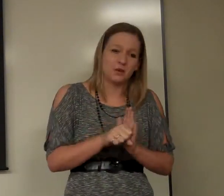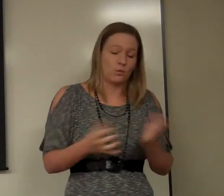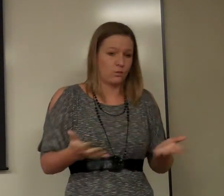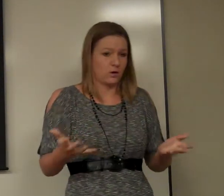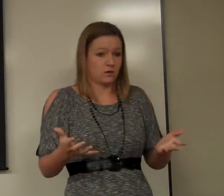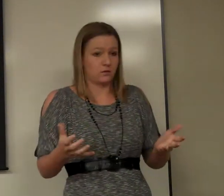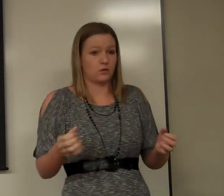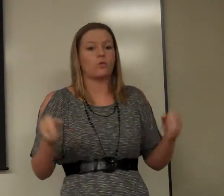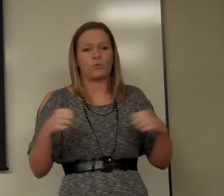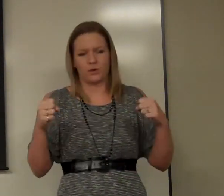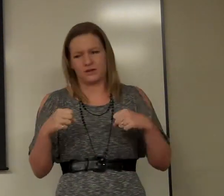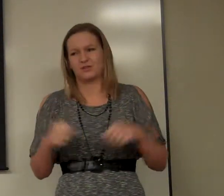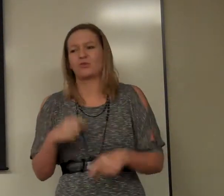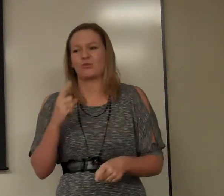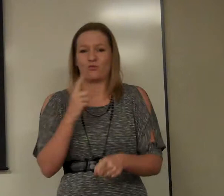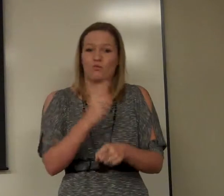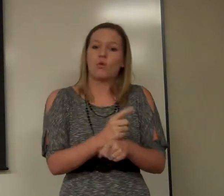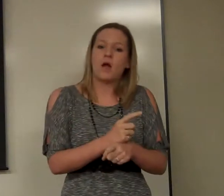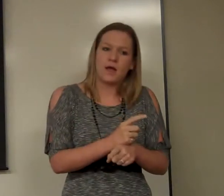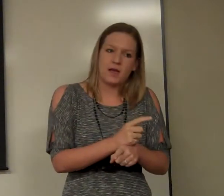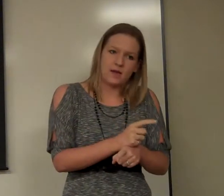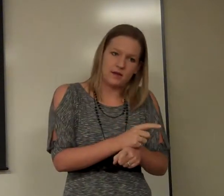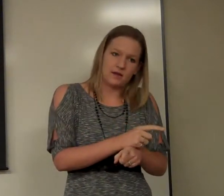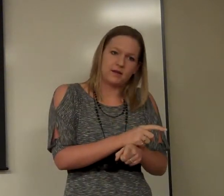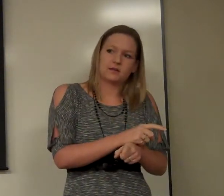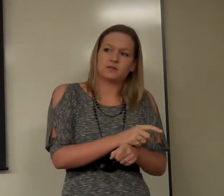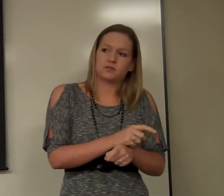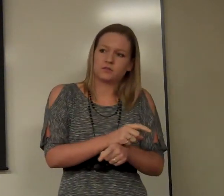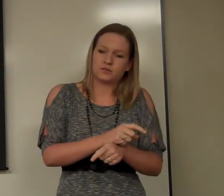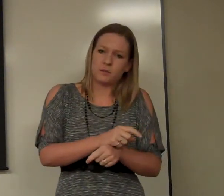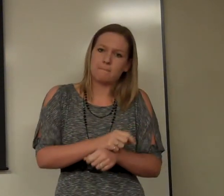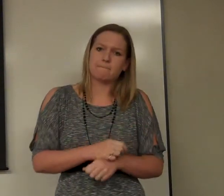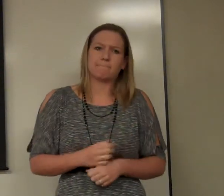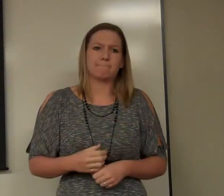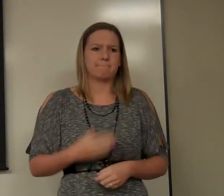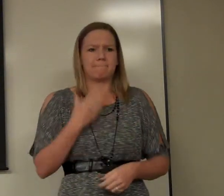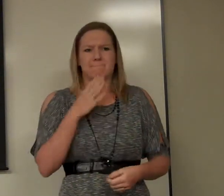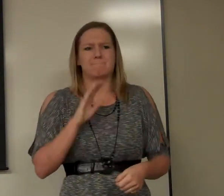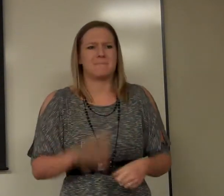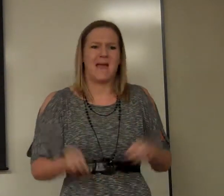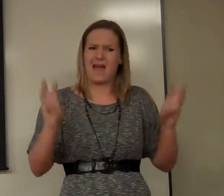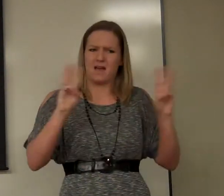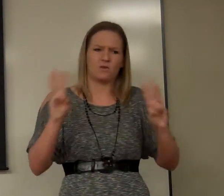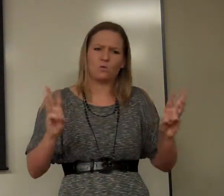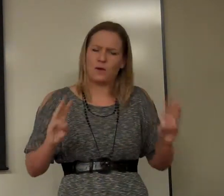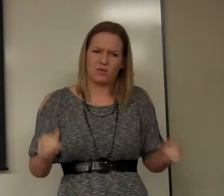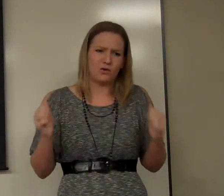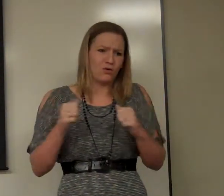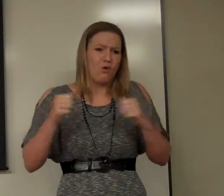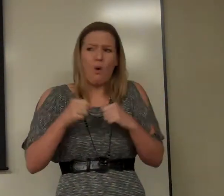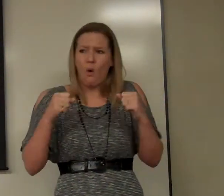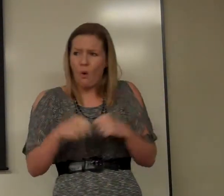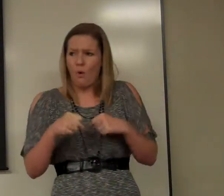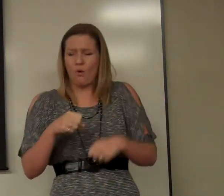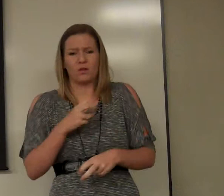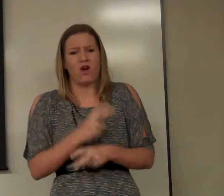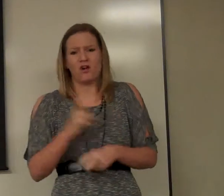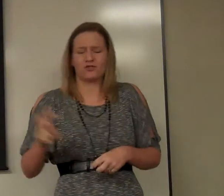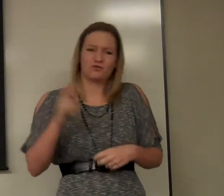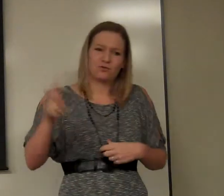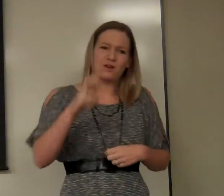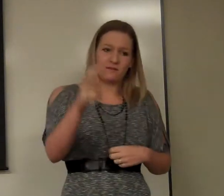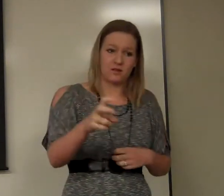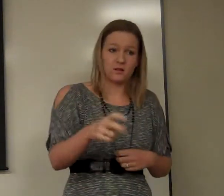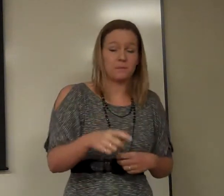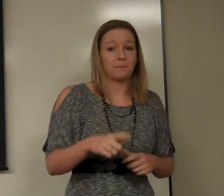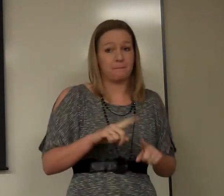only rough terrain to get over, but now they've got bad weather to deal with. But he's very speedy. He gets those cannons down to